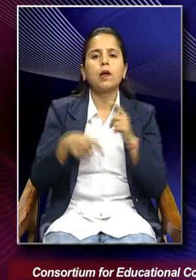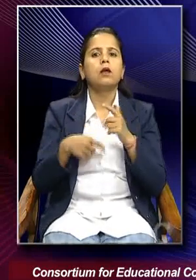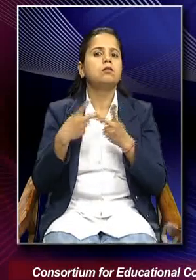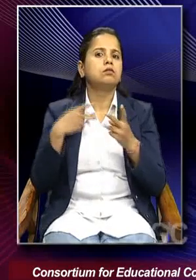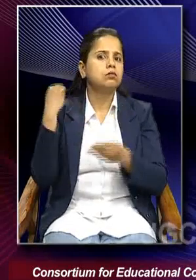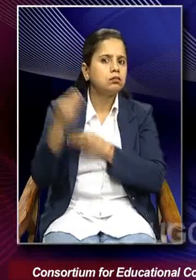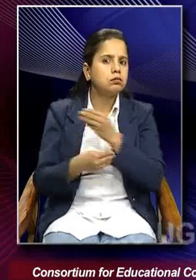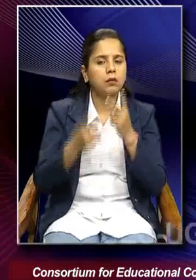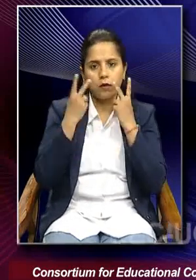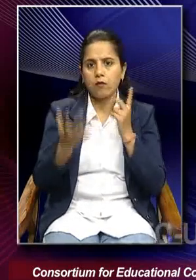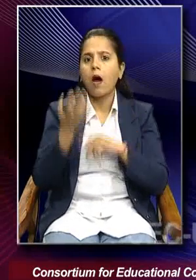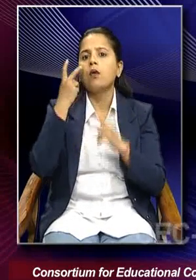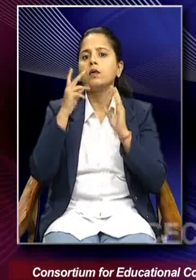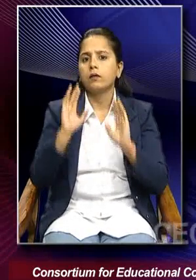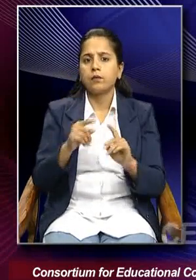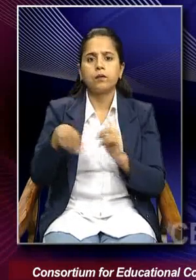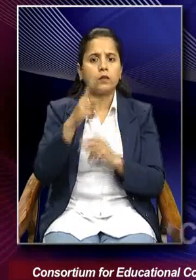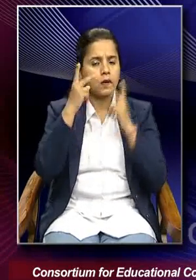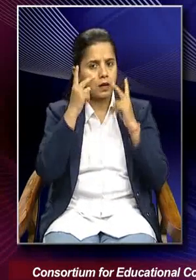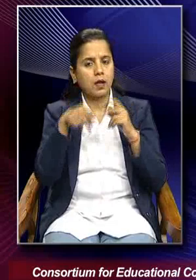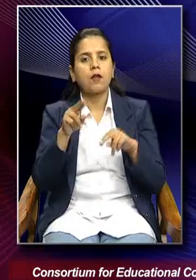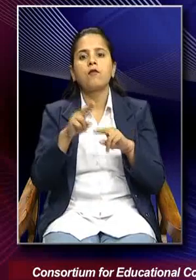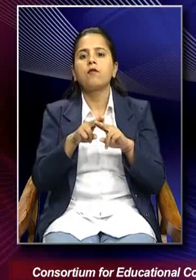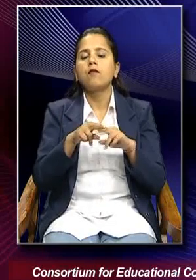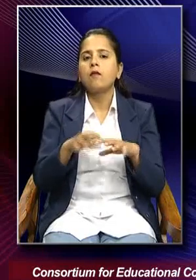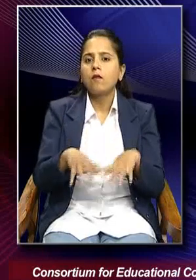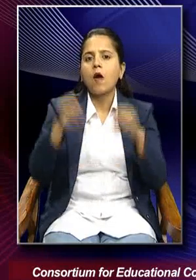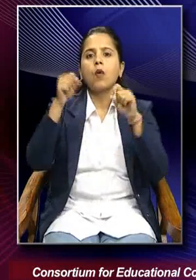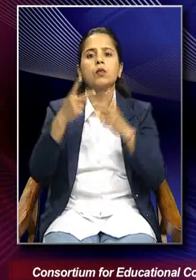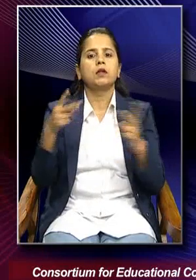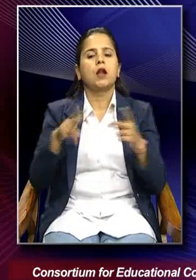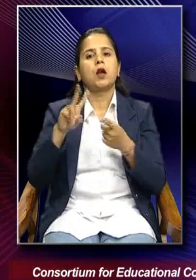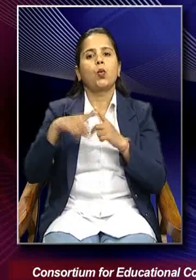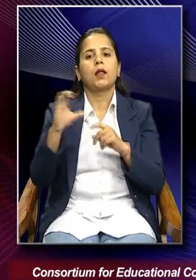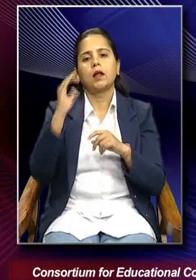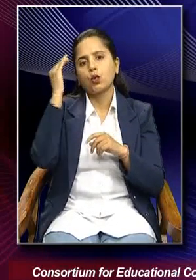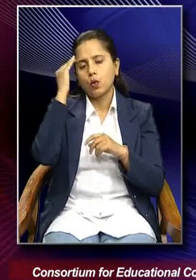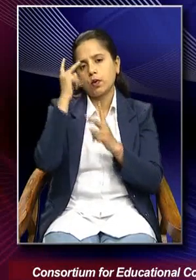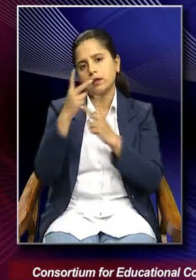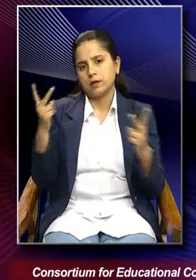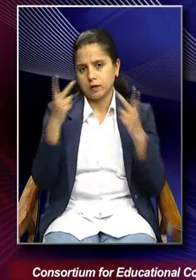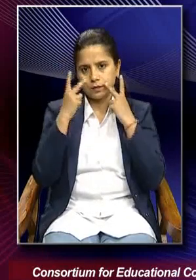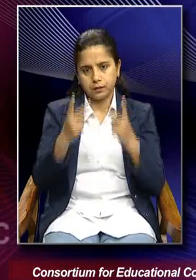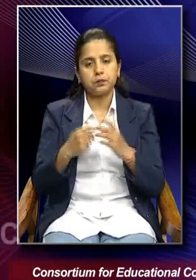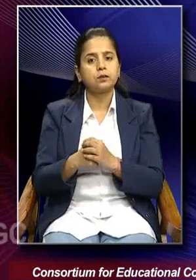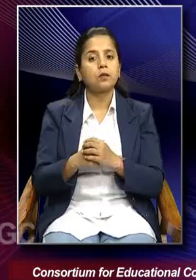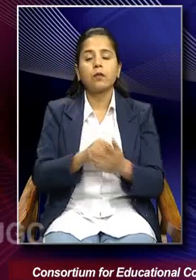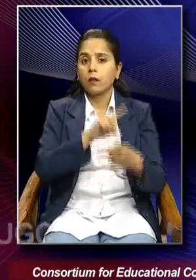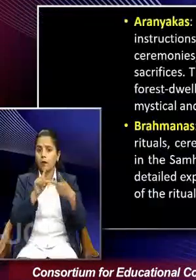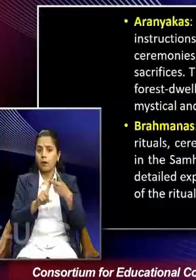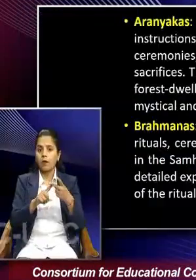ceremonies, and they are considered as the foundation of the Vedic knowledge. The second